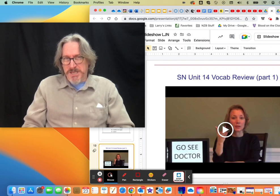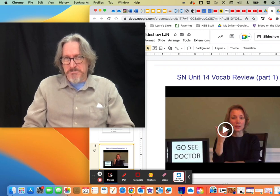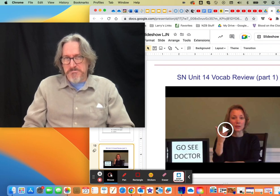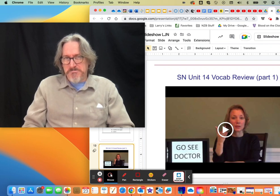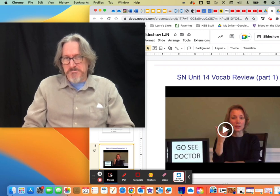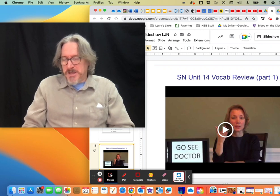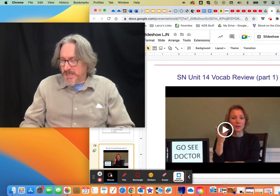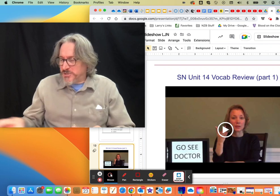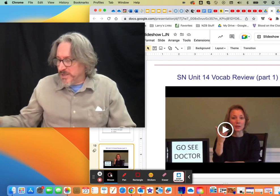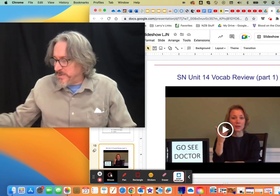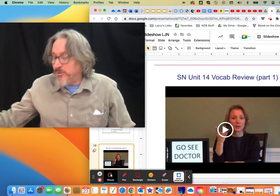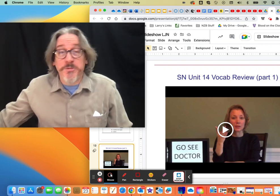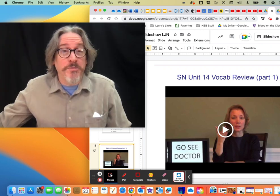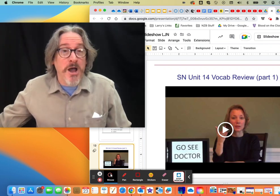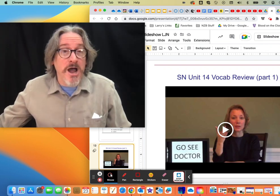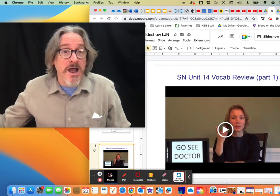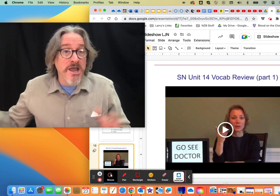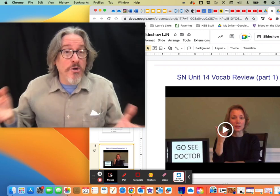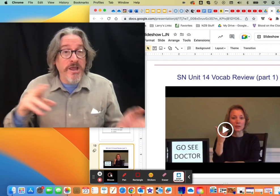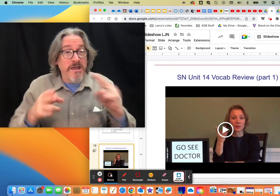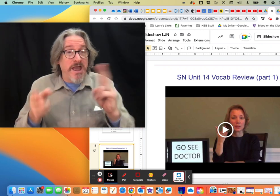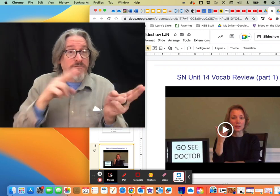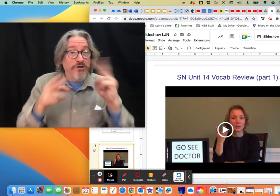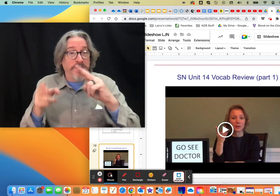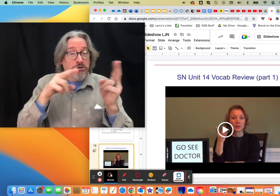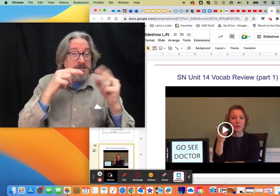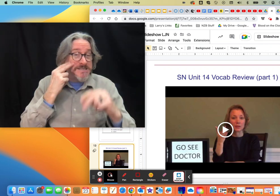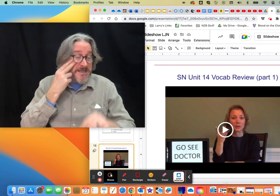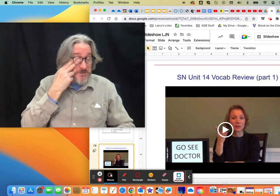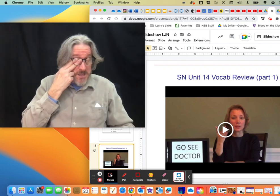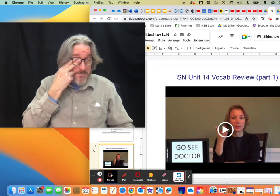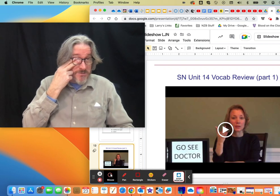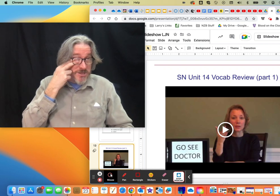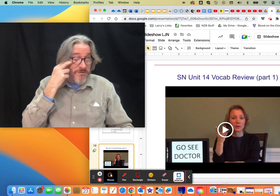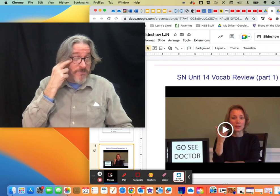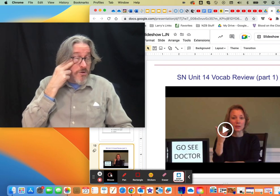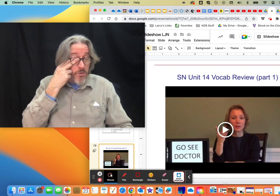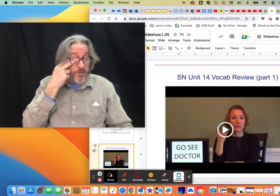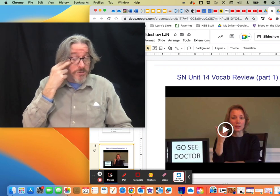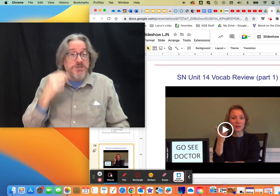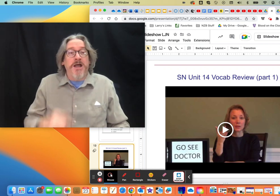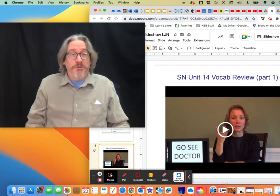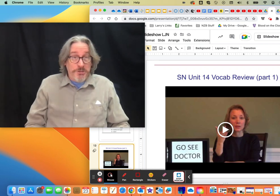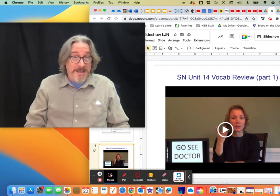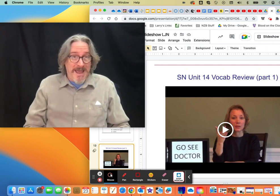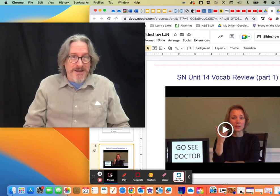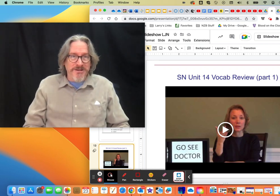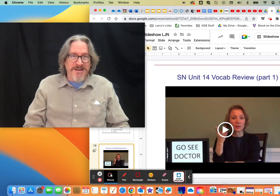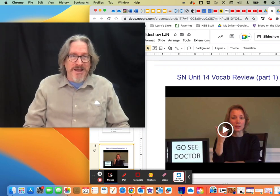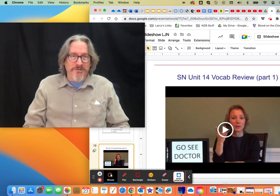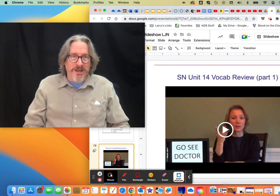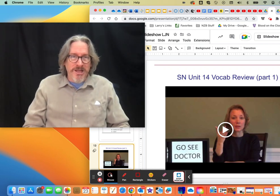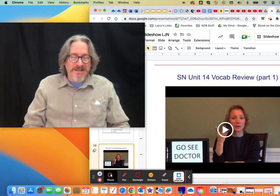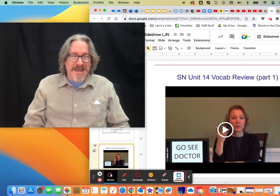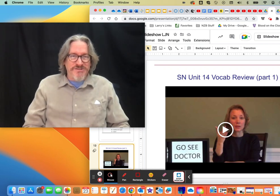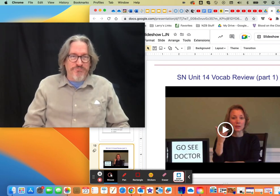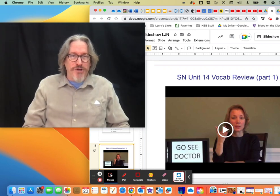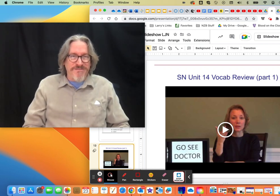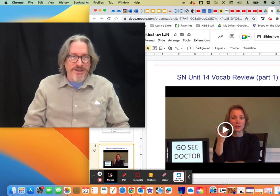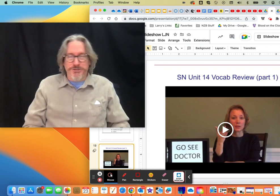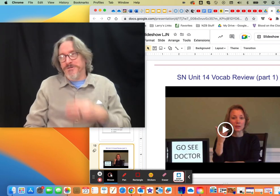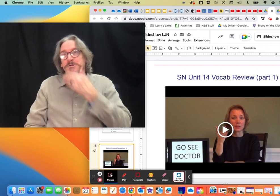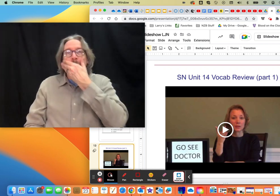maybe it's people ever increasing the amount of horrible childhood they had and